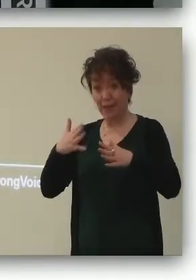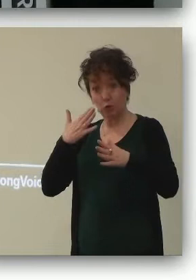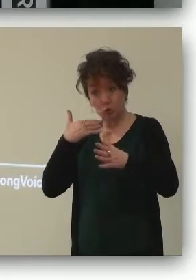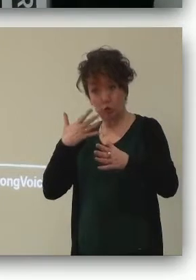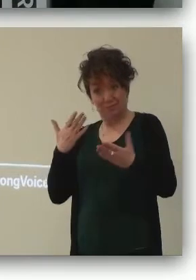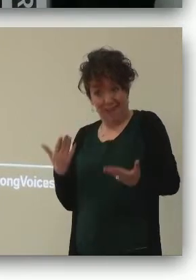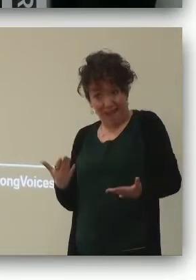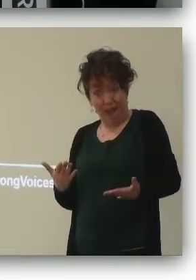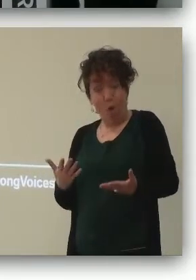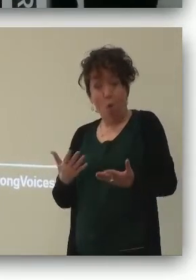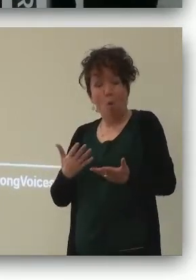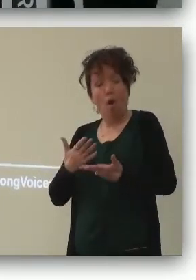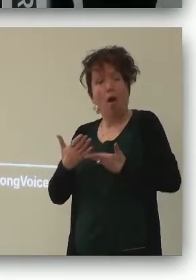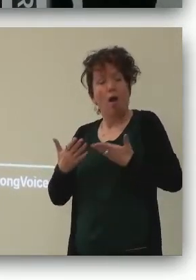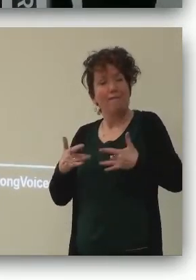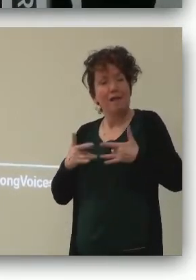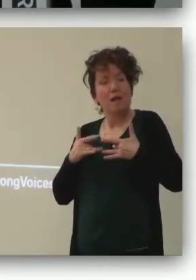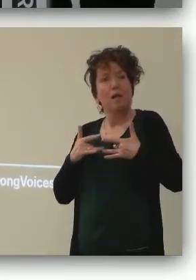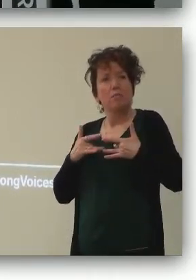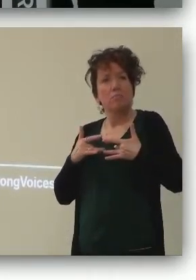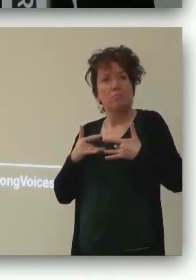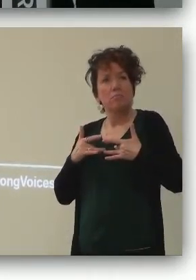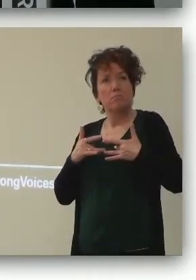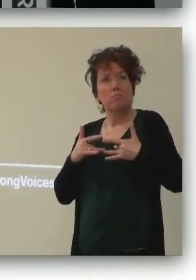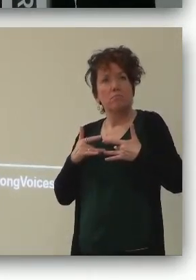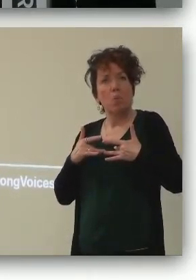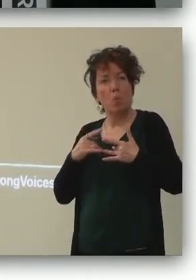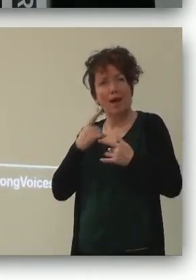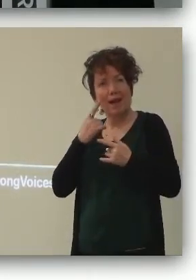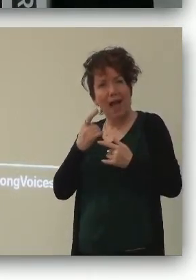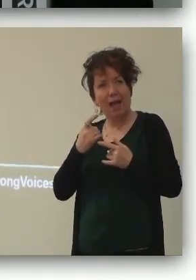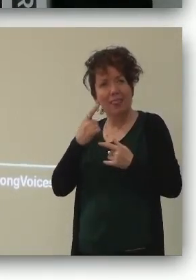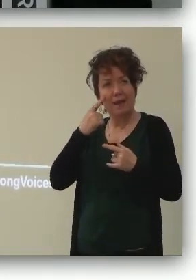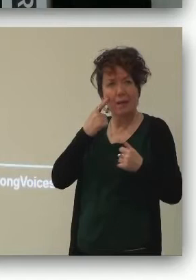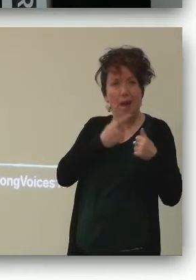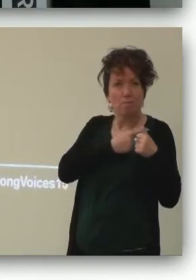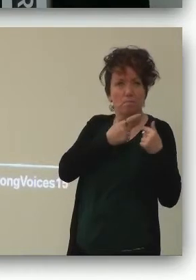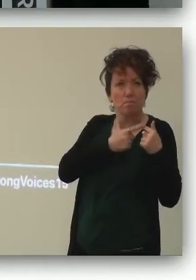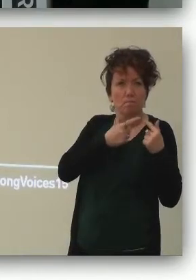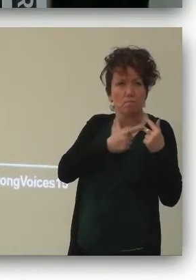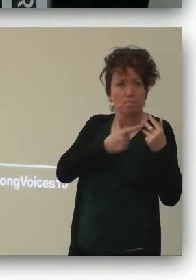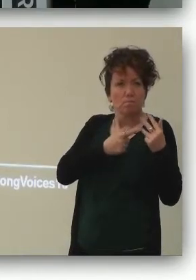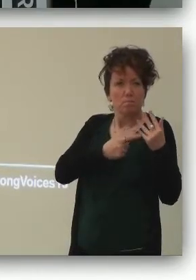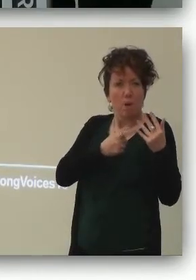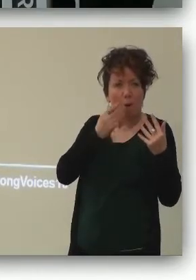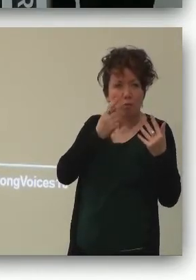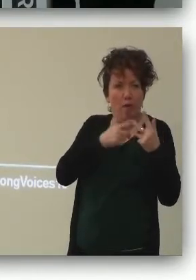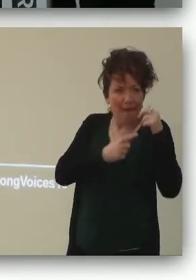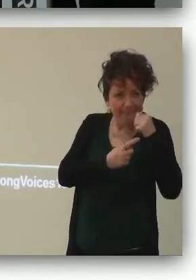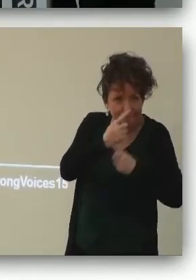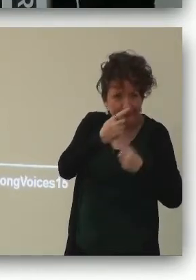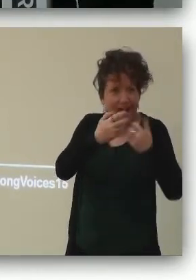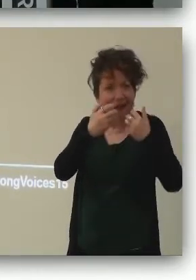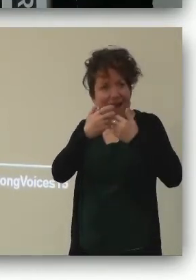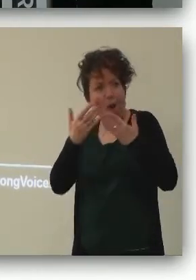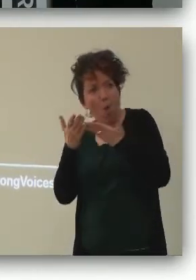through, we now feel we're in a strong position to mitigate against certain concerns, and we are more aware of the